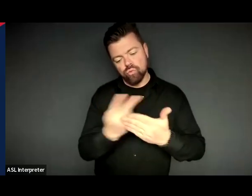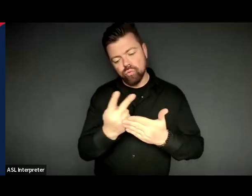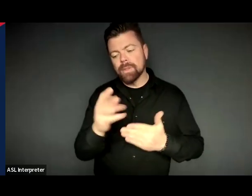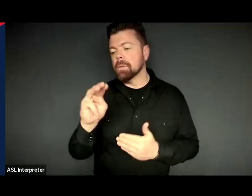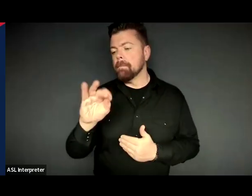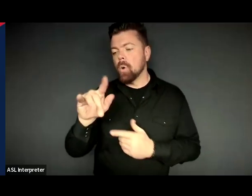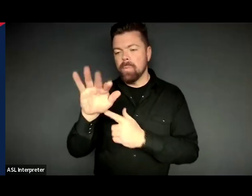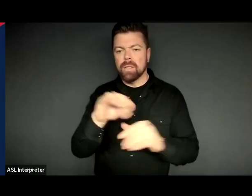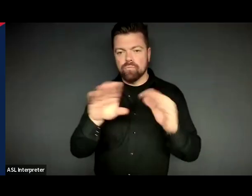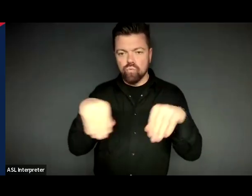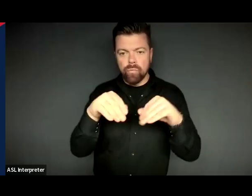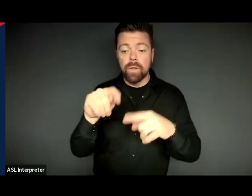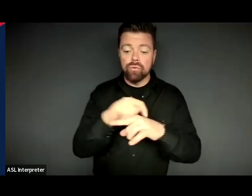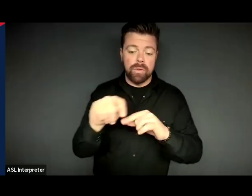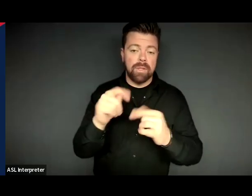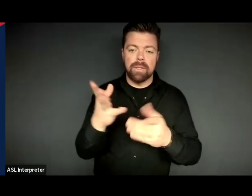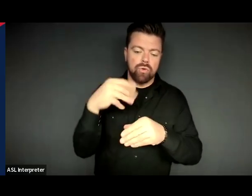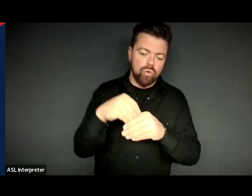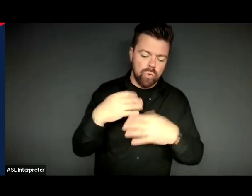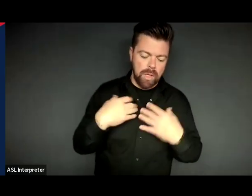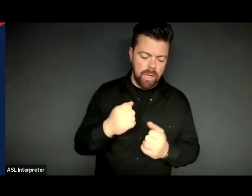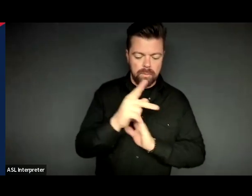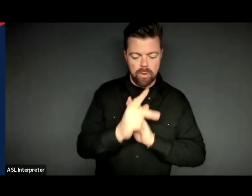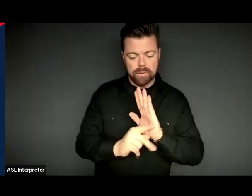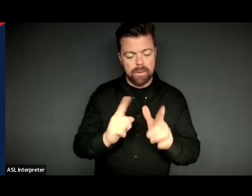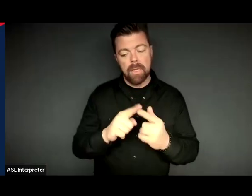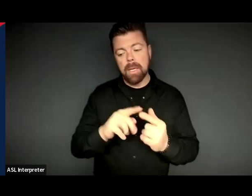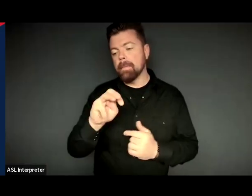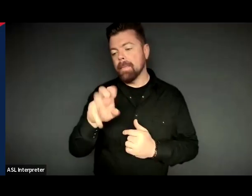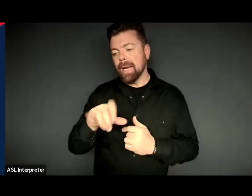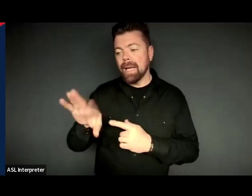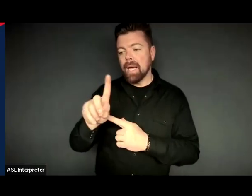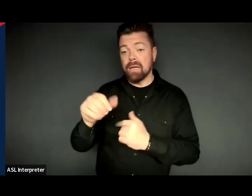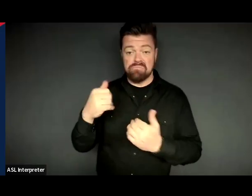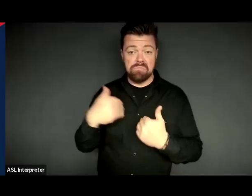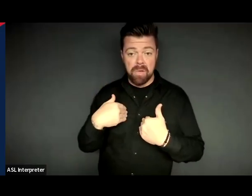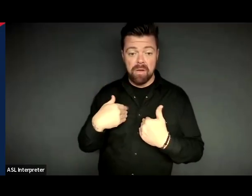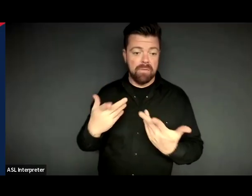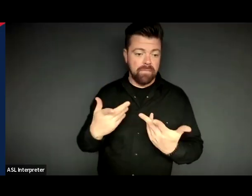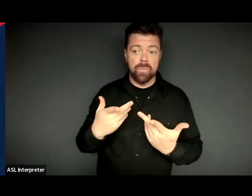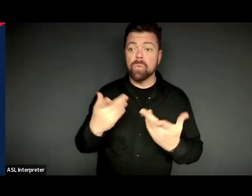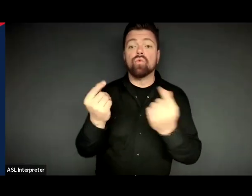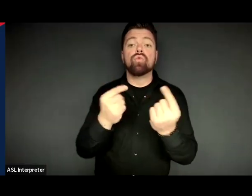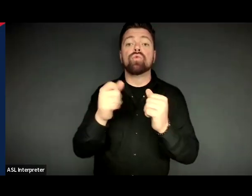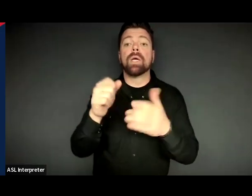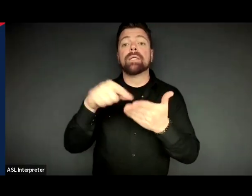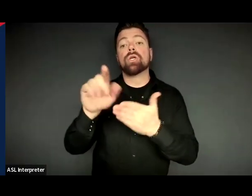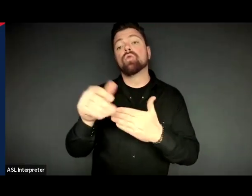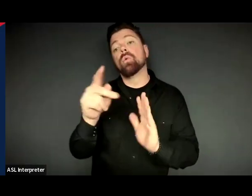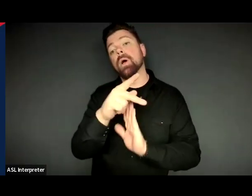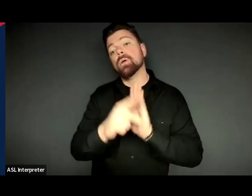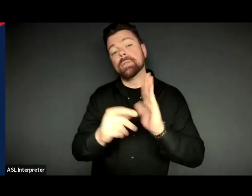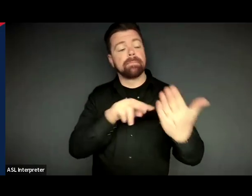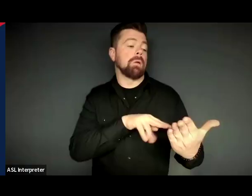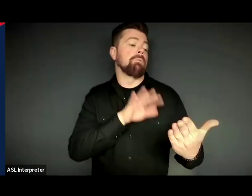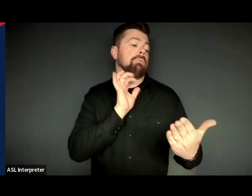their health policy. Medicaid has it in states. So just about everybody has. You can check your own policy or you can go